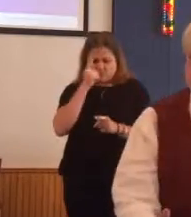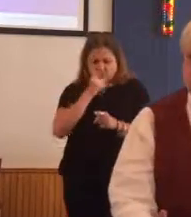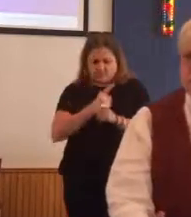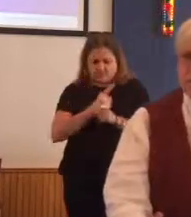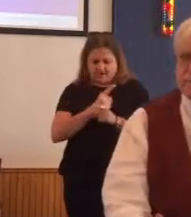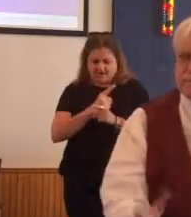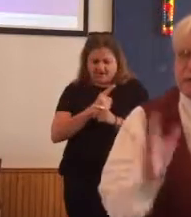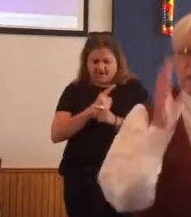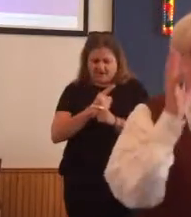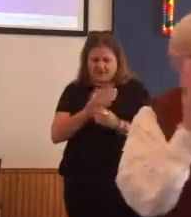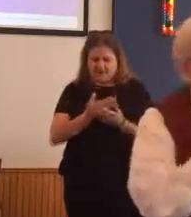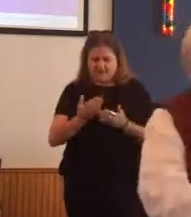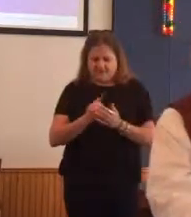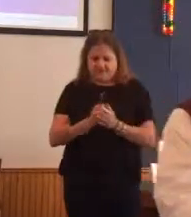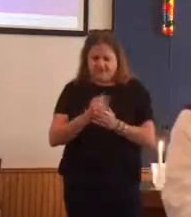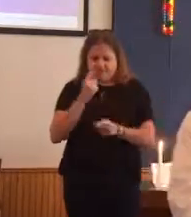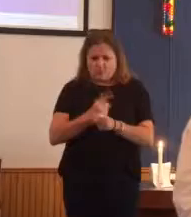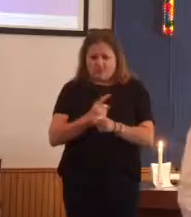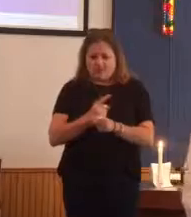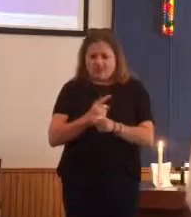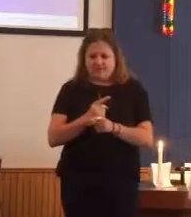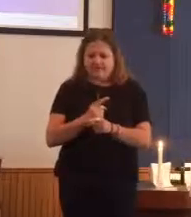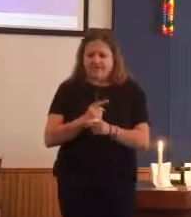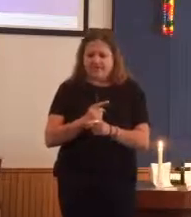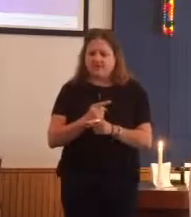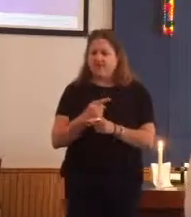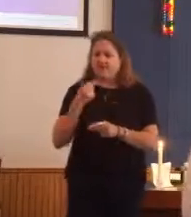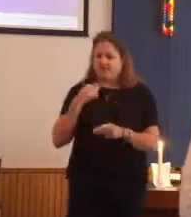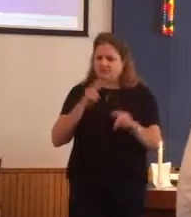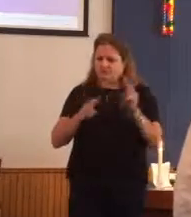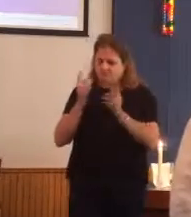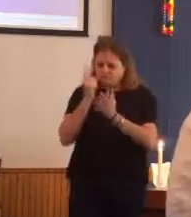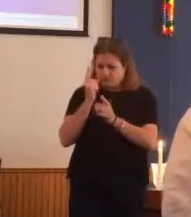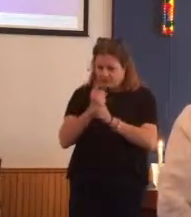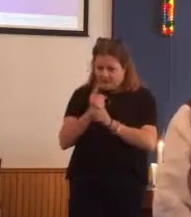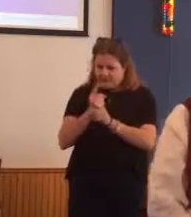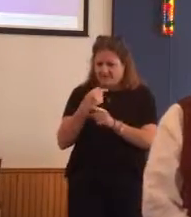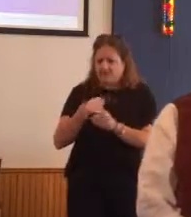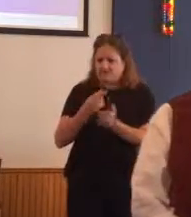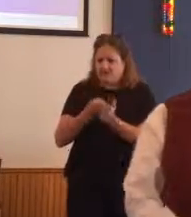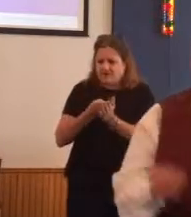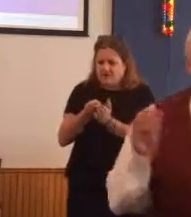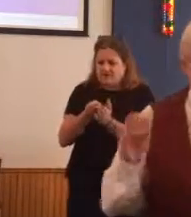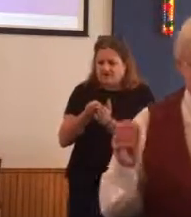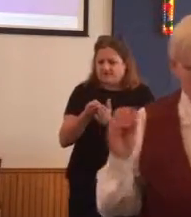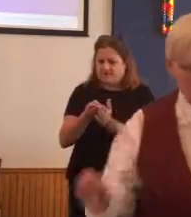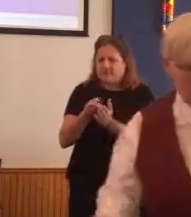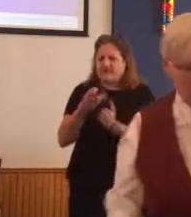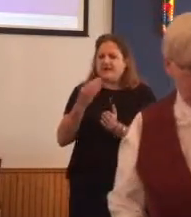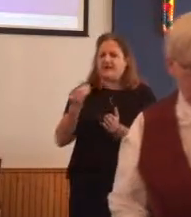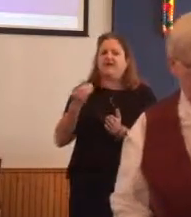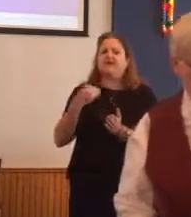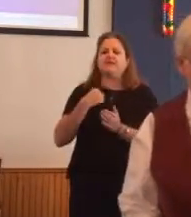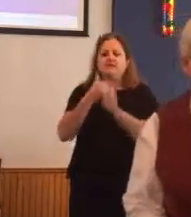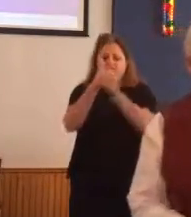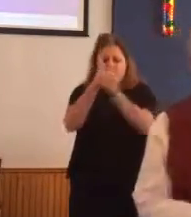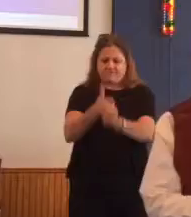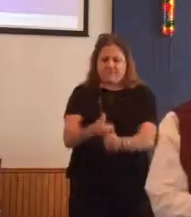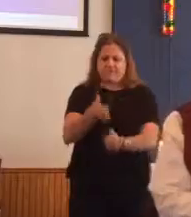was just, it was honest, it was virtuous. It was right.